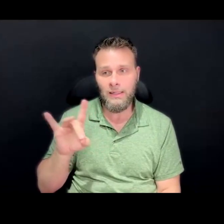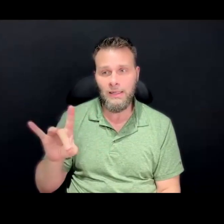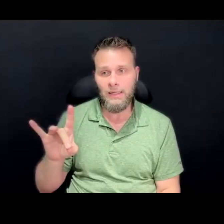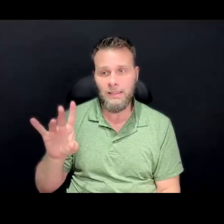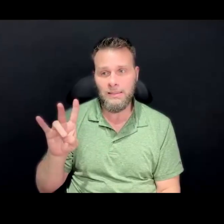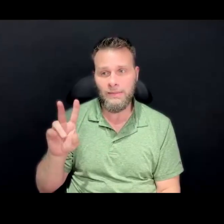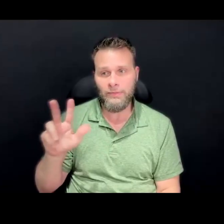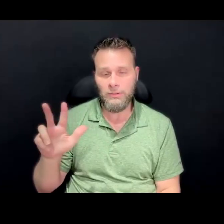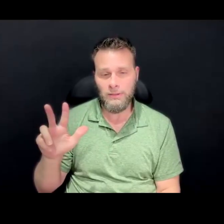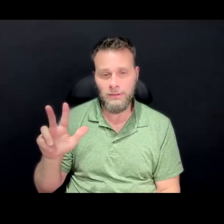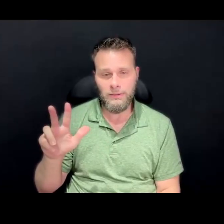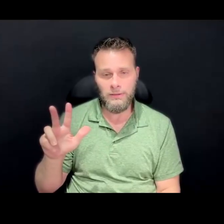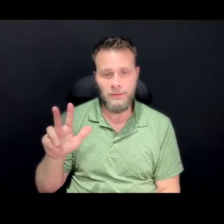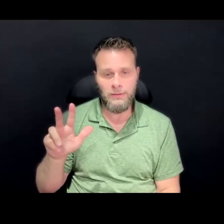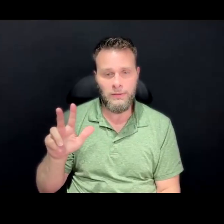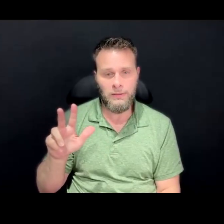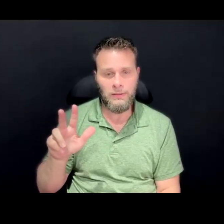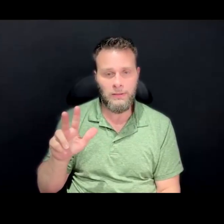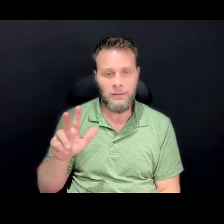8873. 8873.